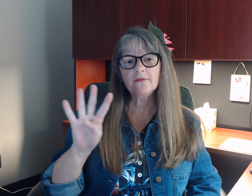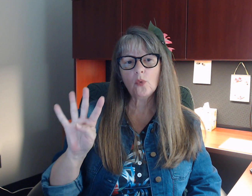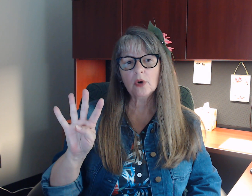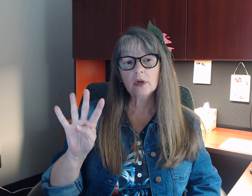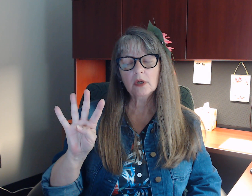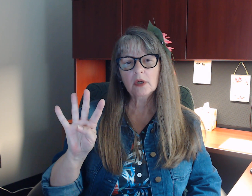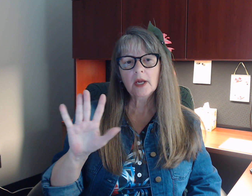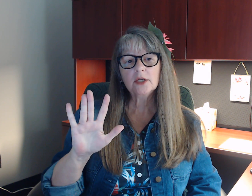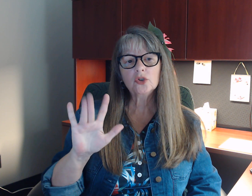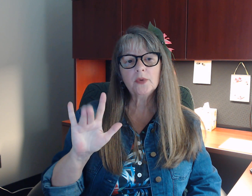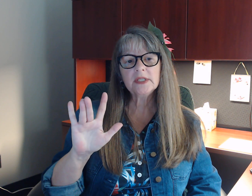24, 25,